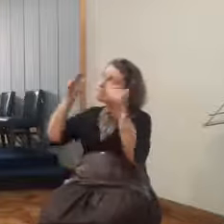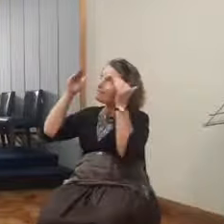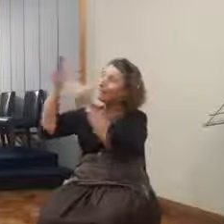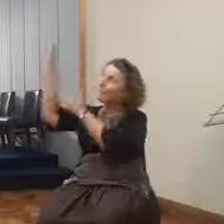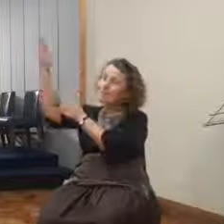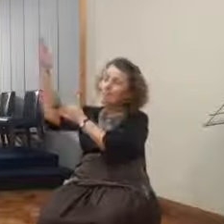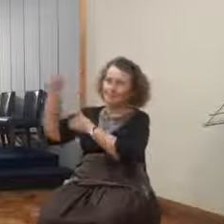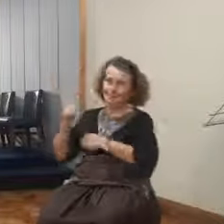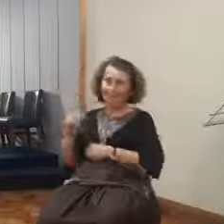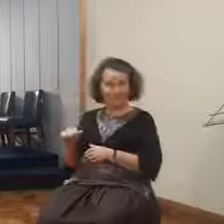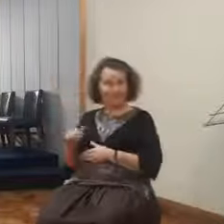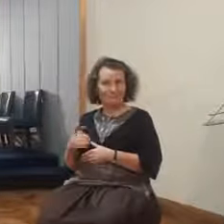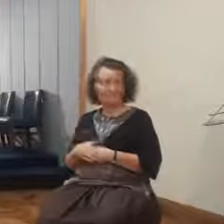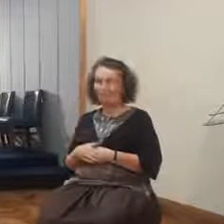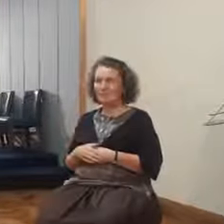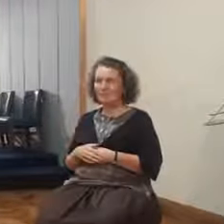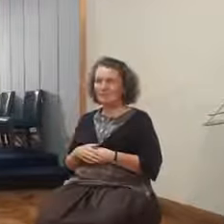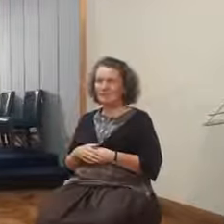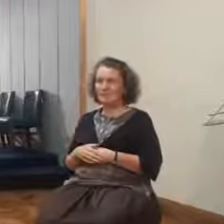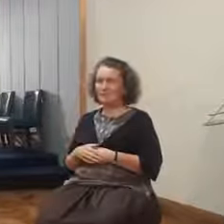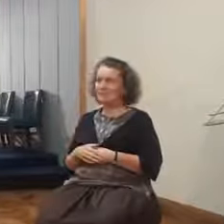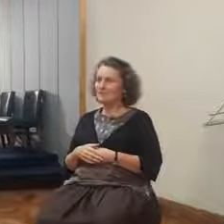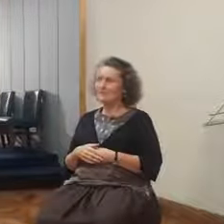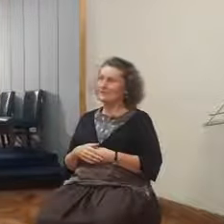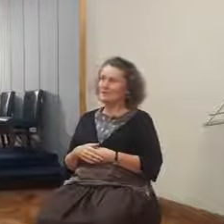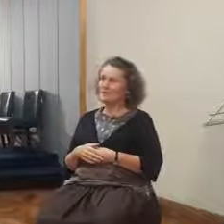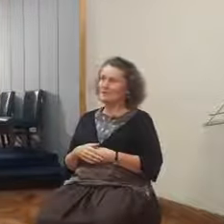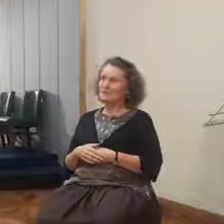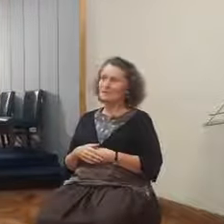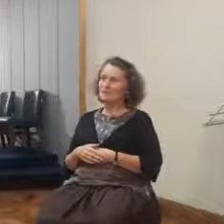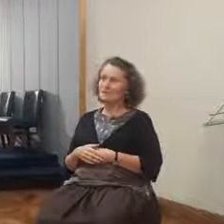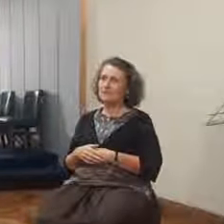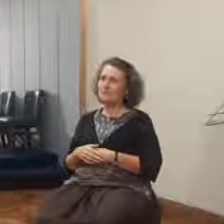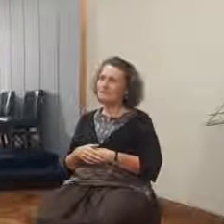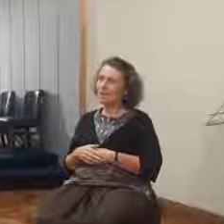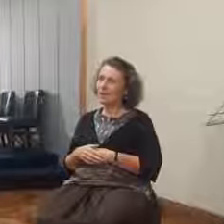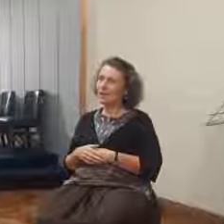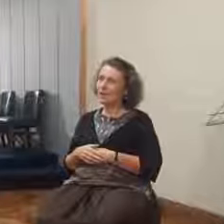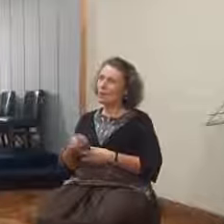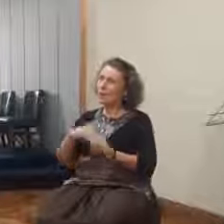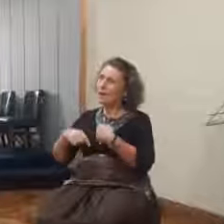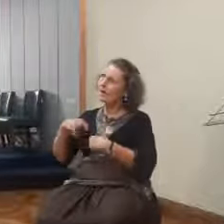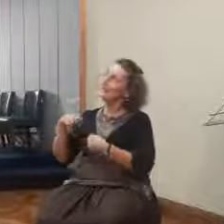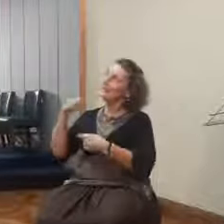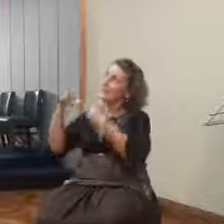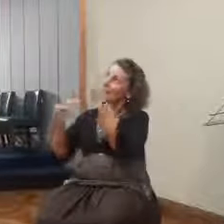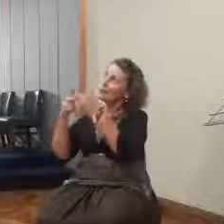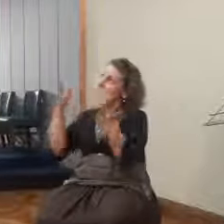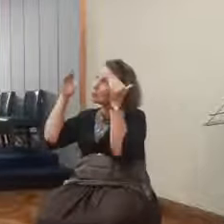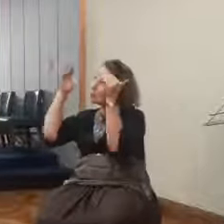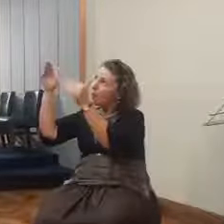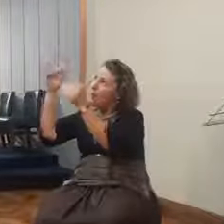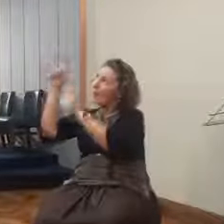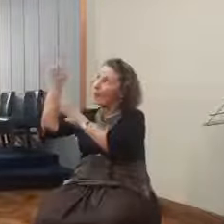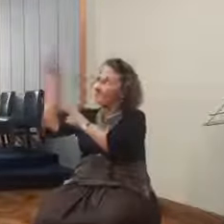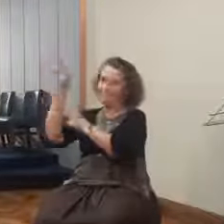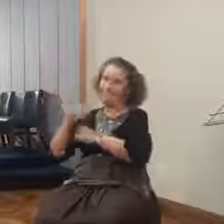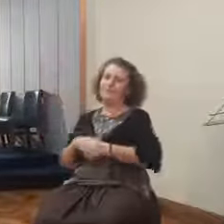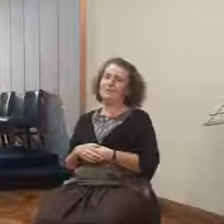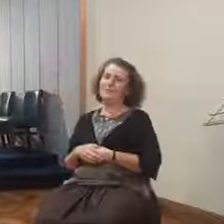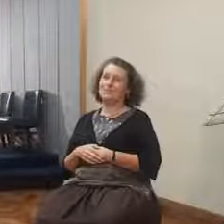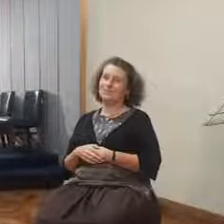It's precious, these little words are, there's so many of them and they're so useful. We sing unto Him, and that's obvious, but